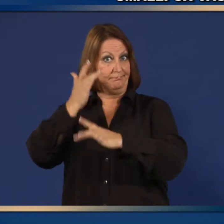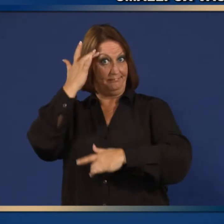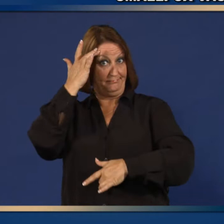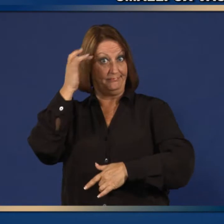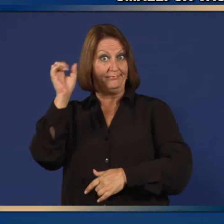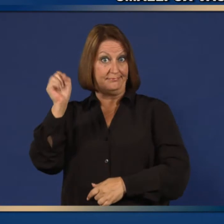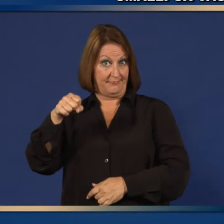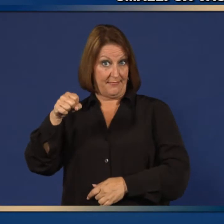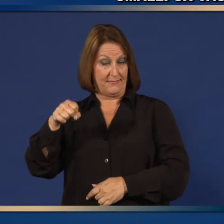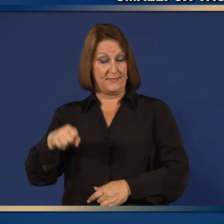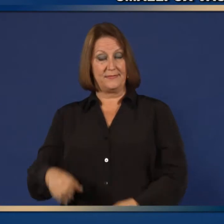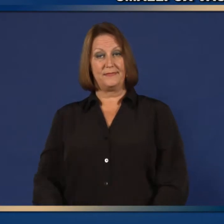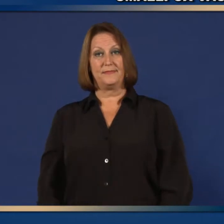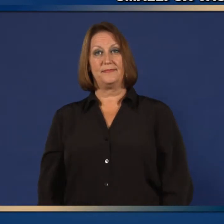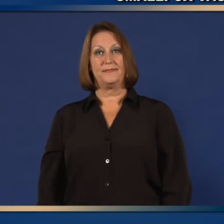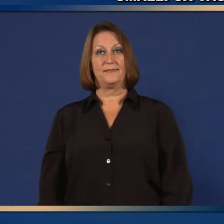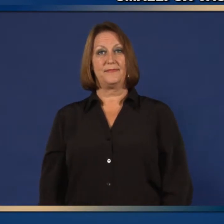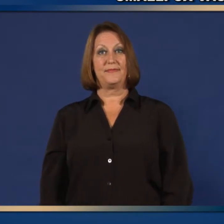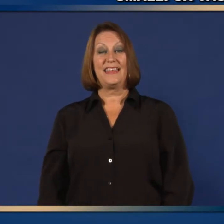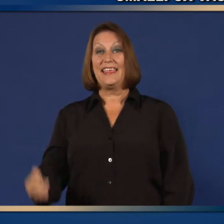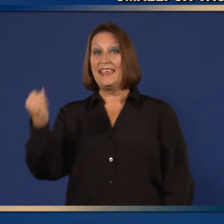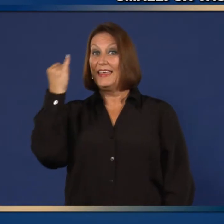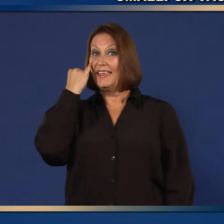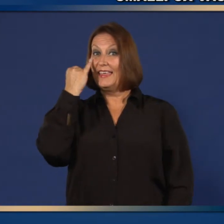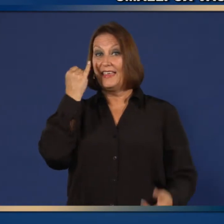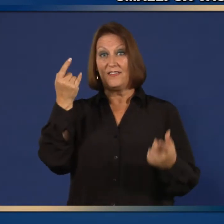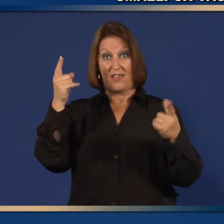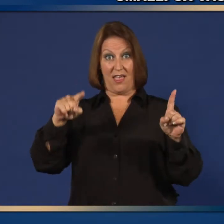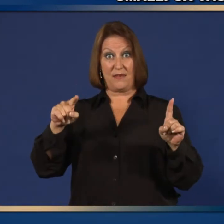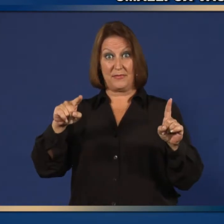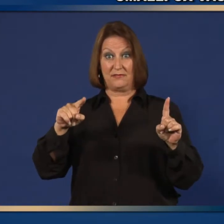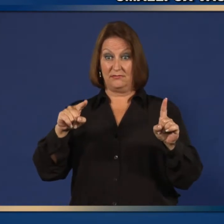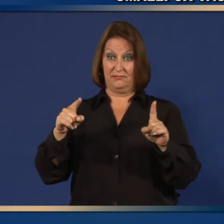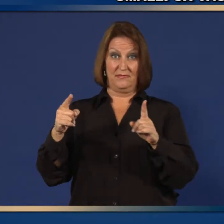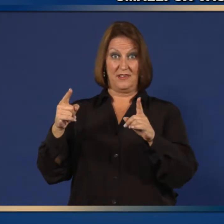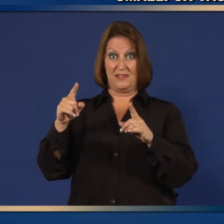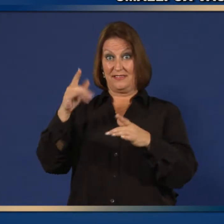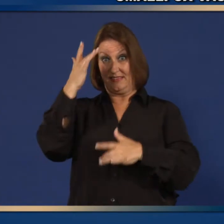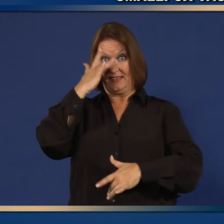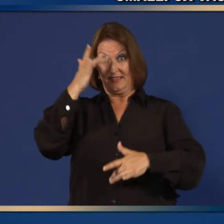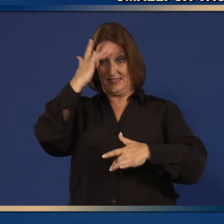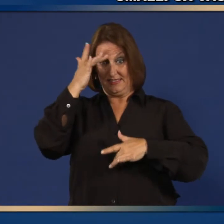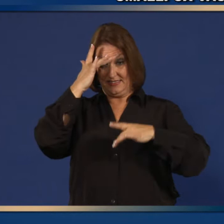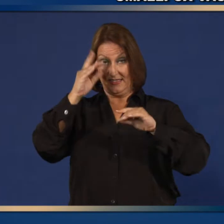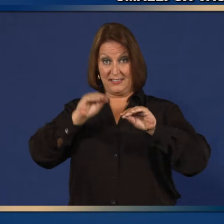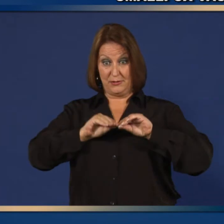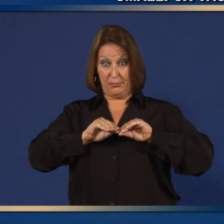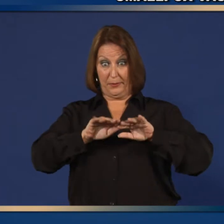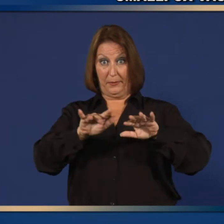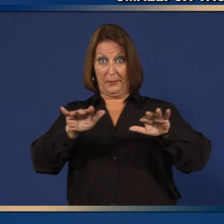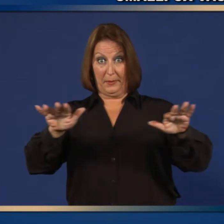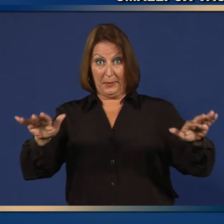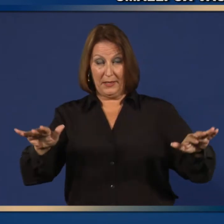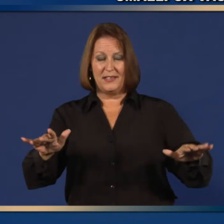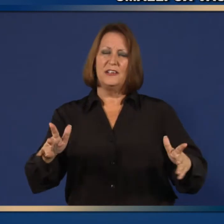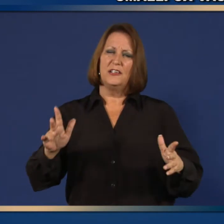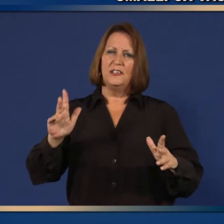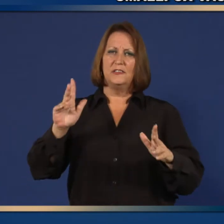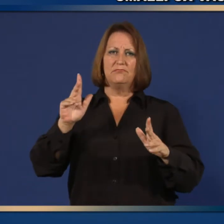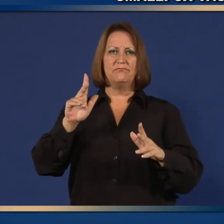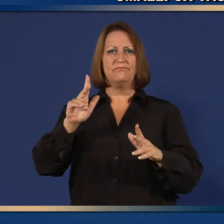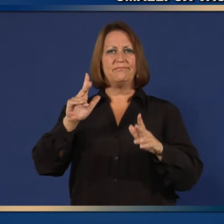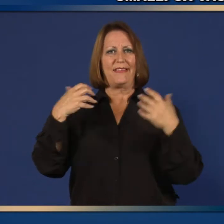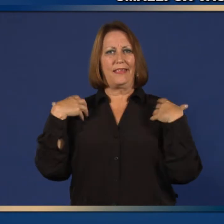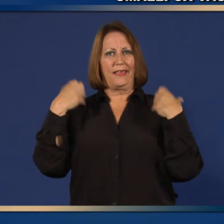If there is a smallpox outbreak, public health experts will say who else should get the